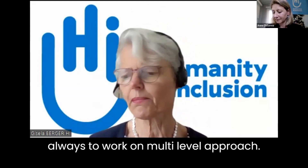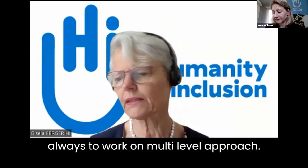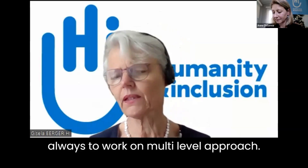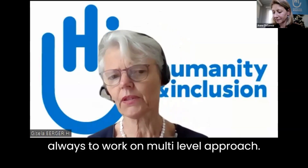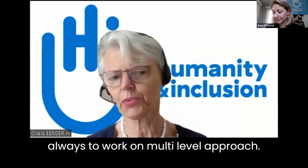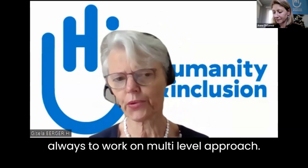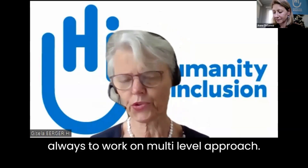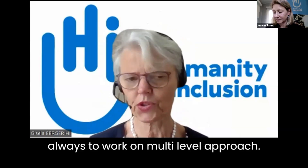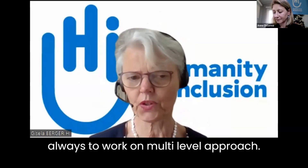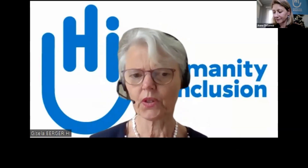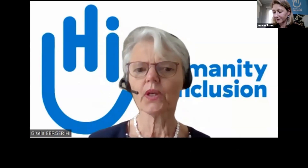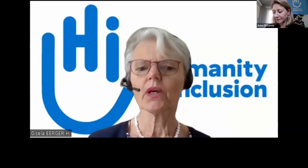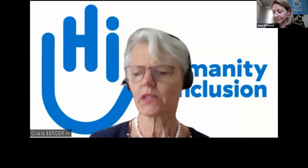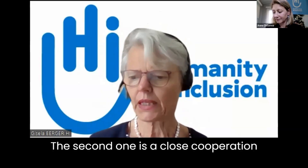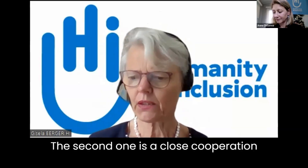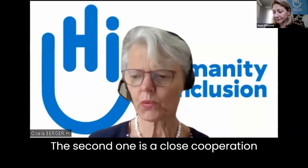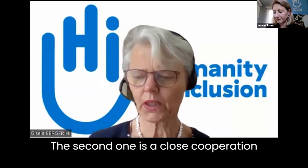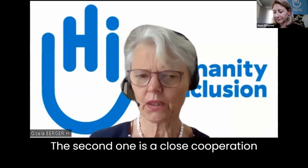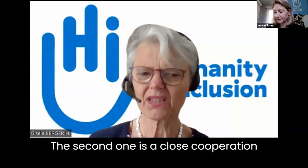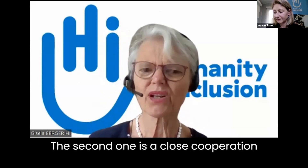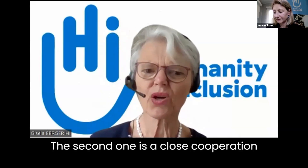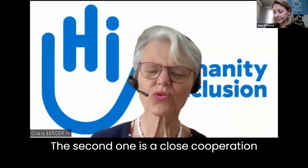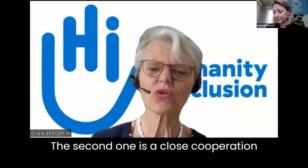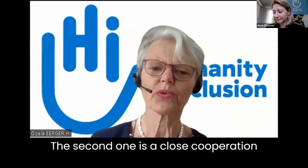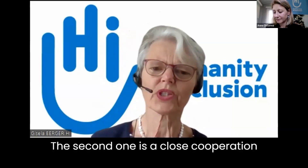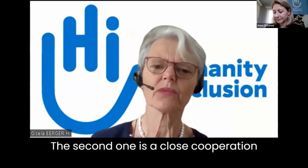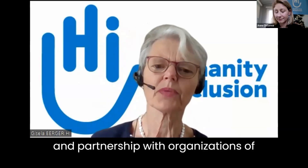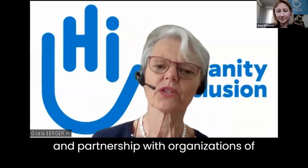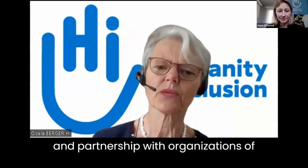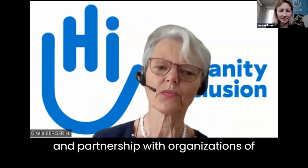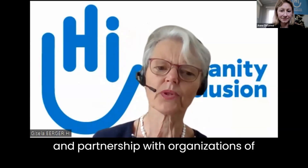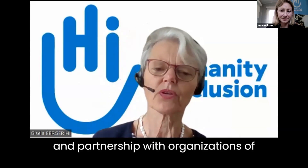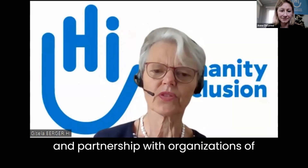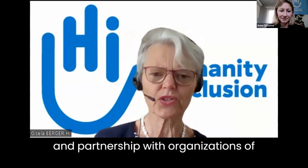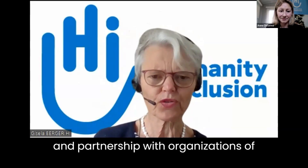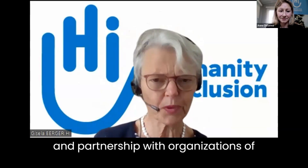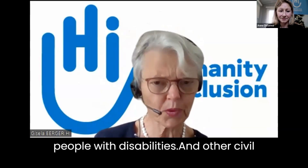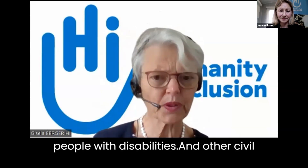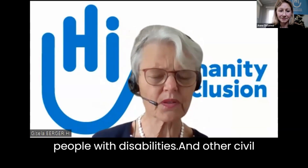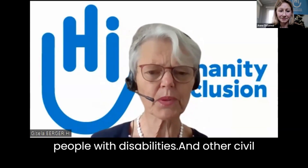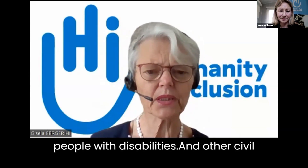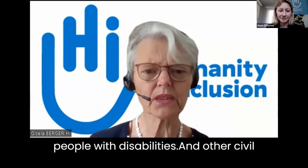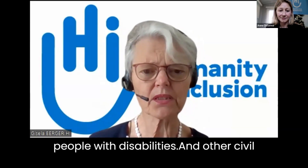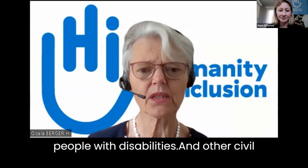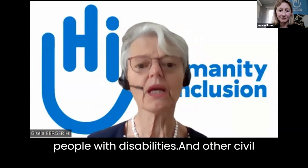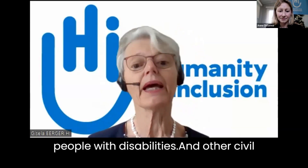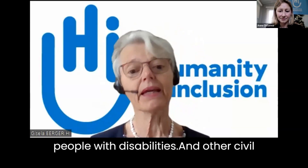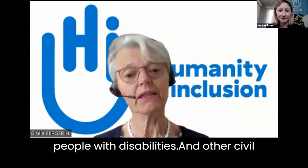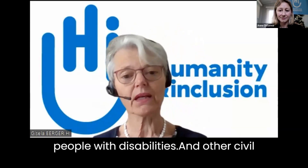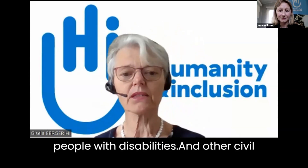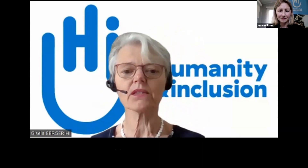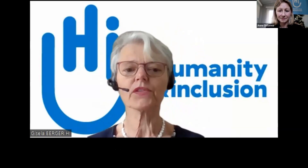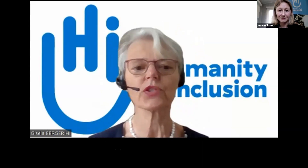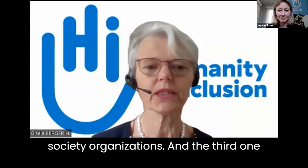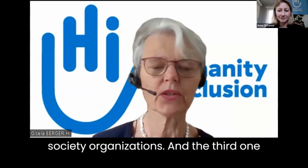on a multi-level approach. The second one is a close cooperation and partnership with organizations of people with disabilities